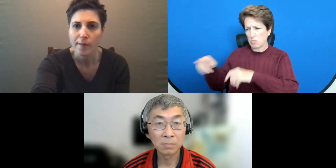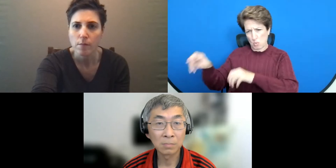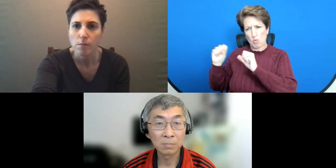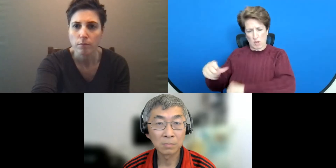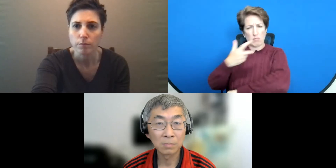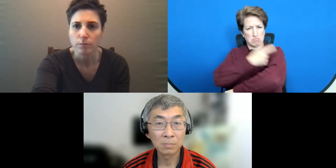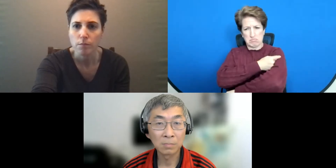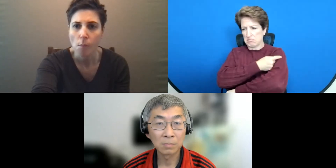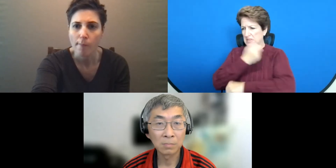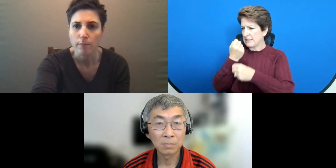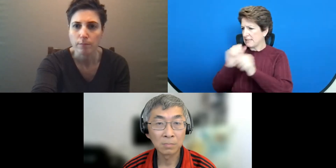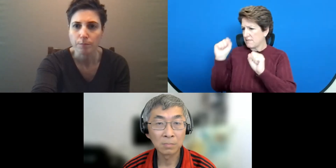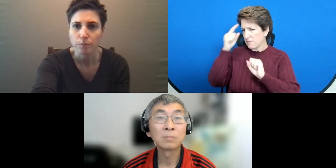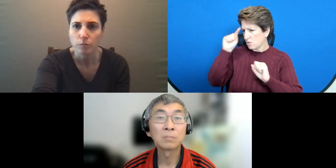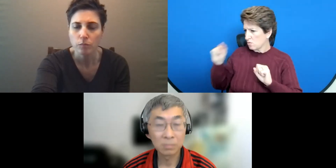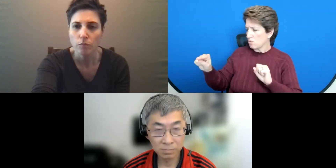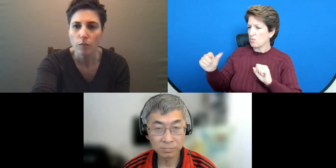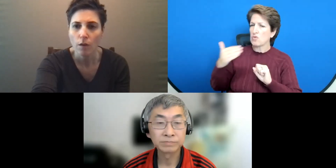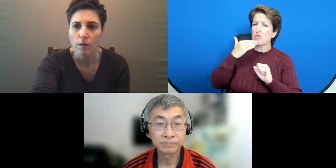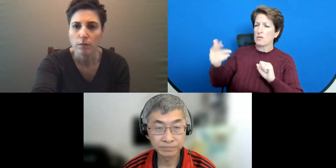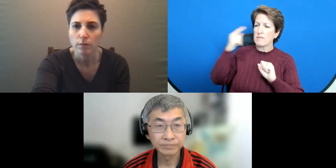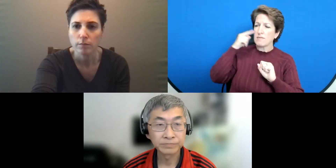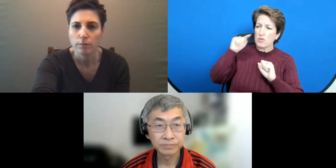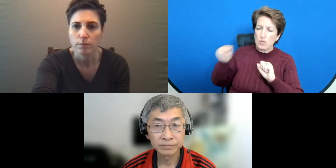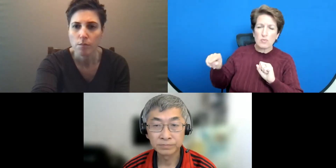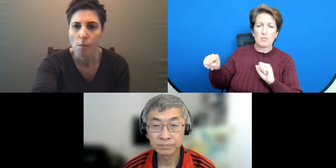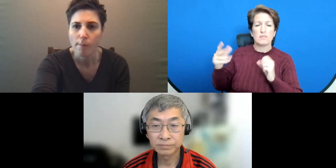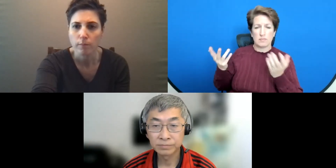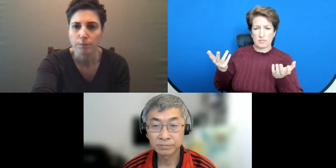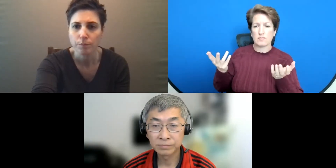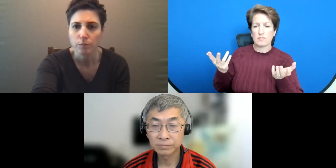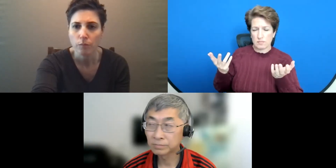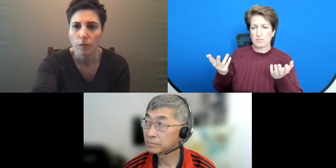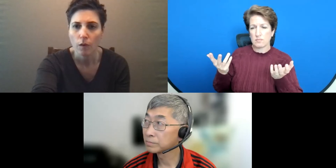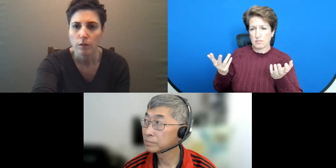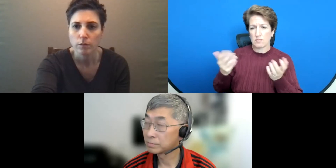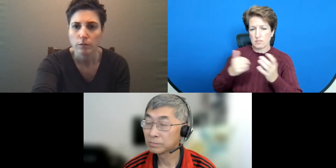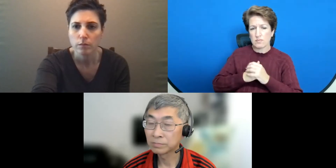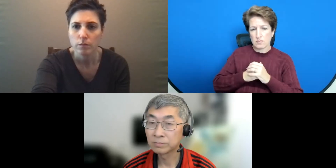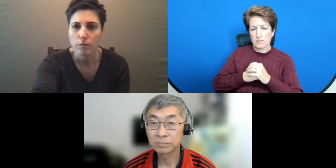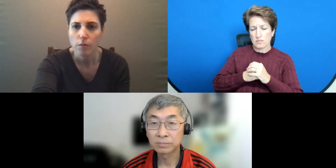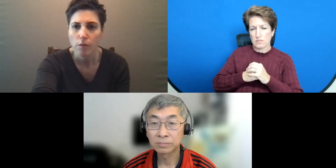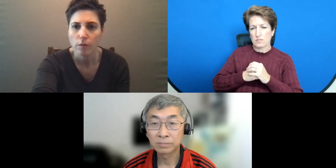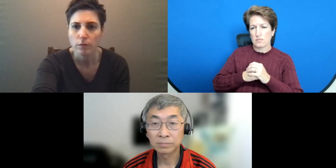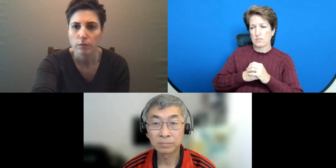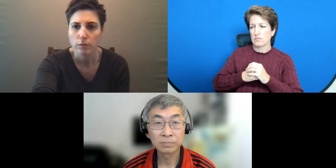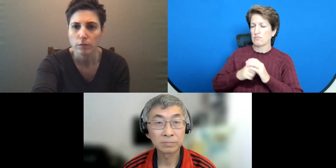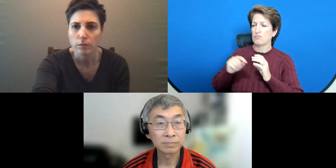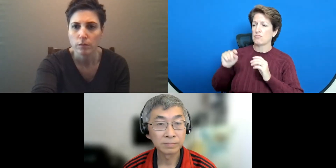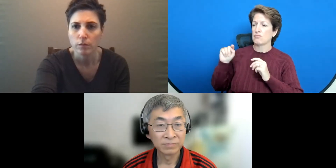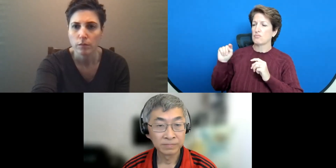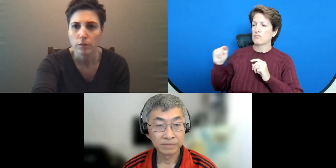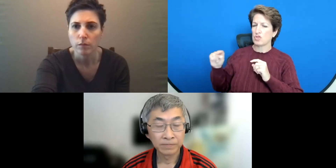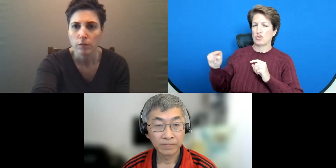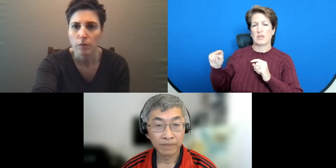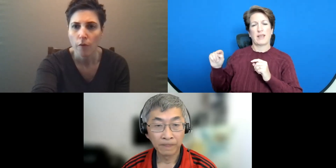is safe and it is good for your health also. So, you know, she shared her picture when